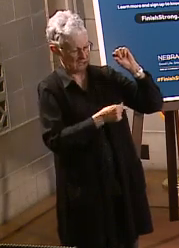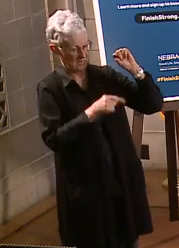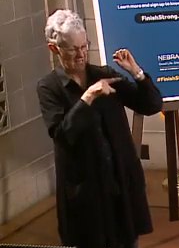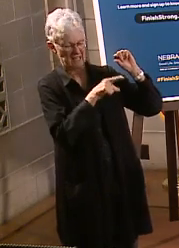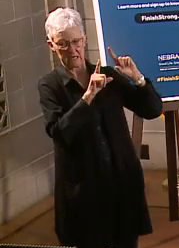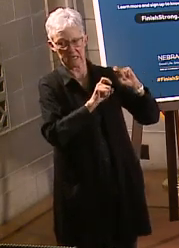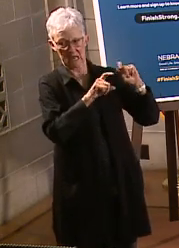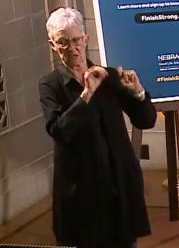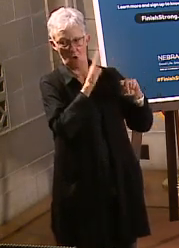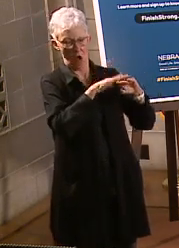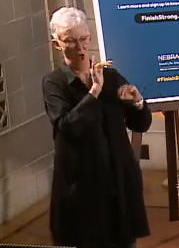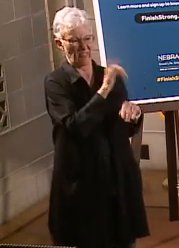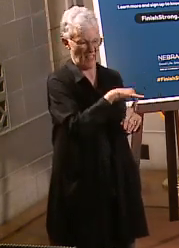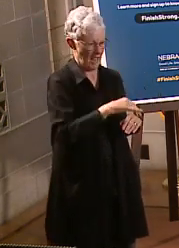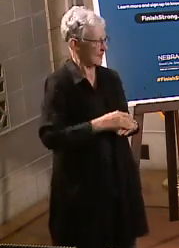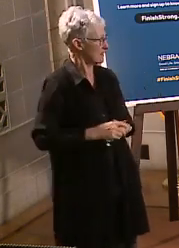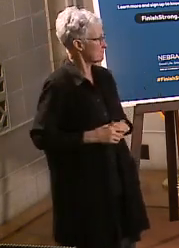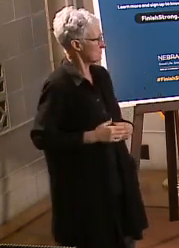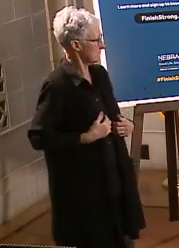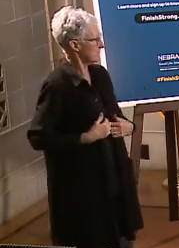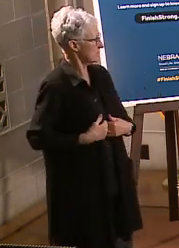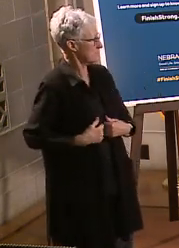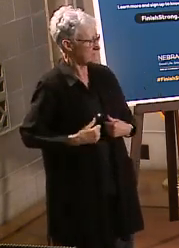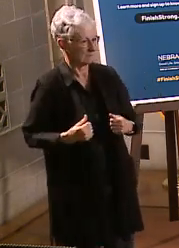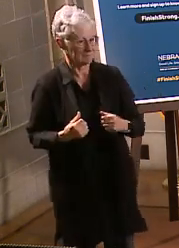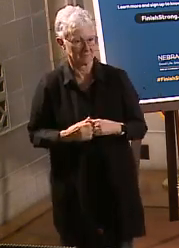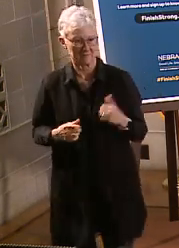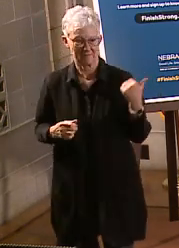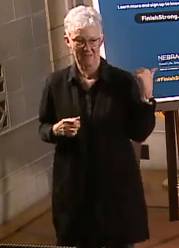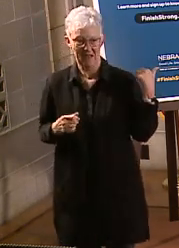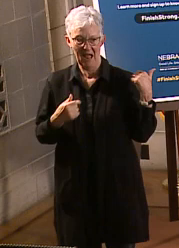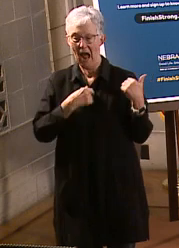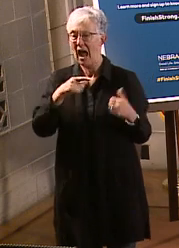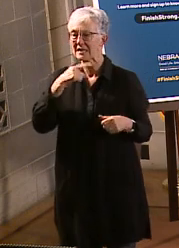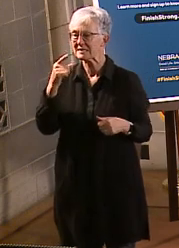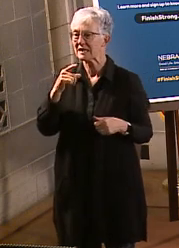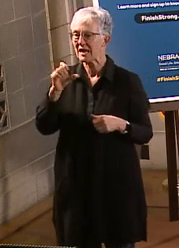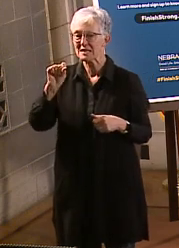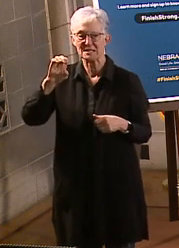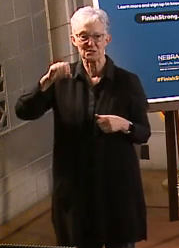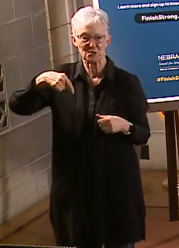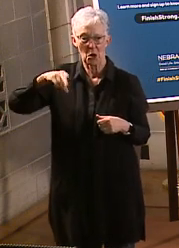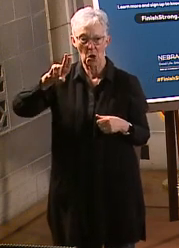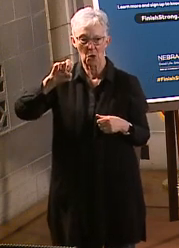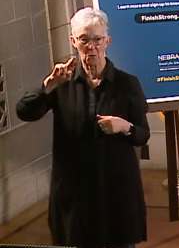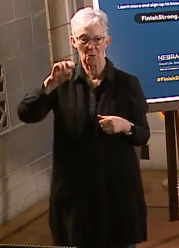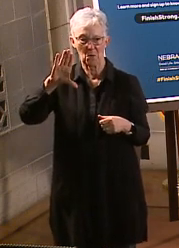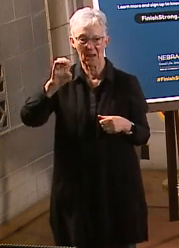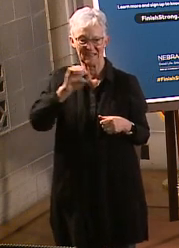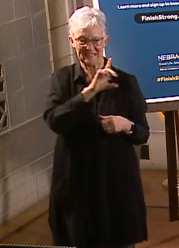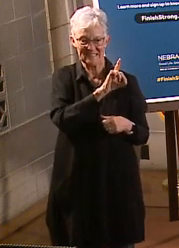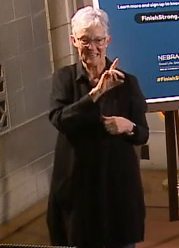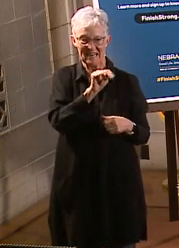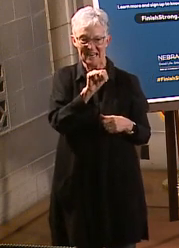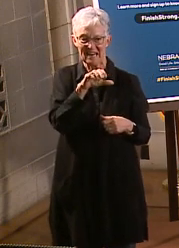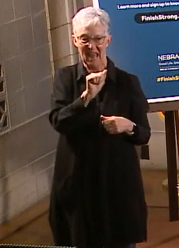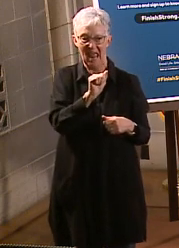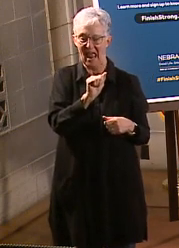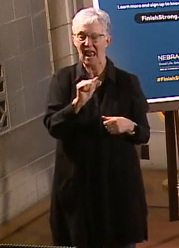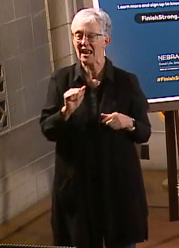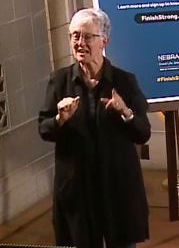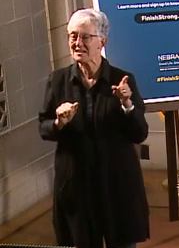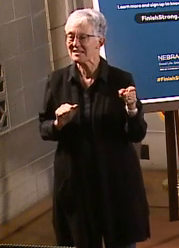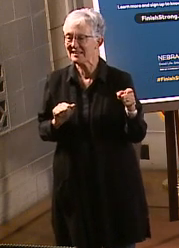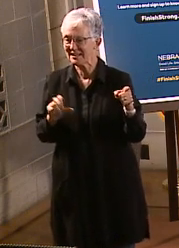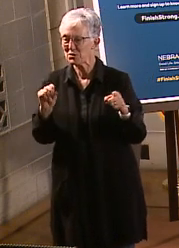Thank you, Dr. Anton. You're right. I said sequence the DNA. They're sequencing the RNA. Caught me on that one. Okay, I